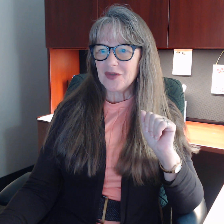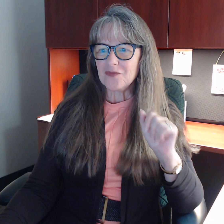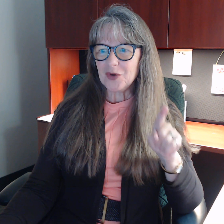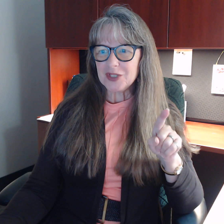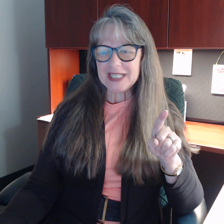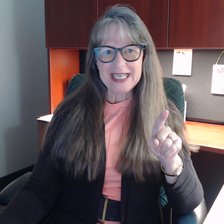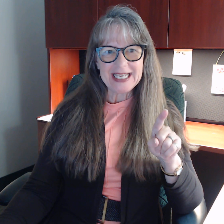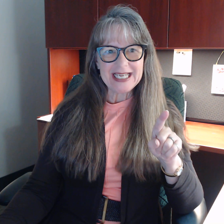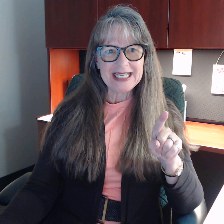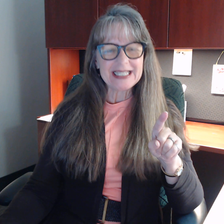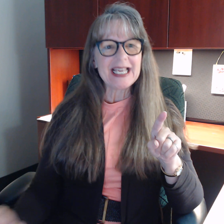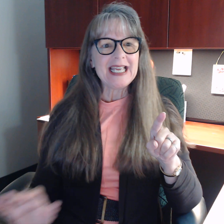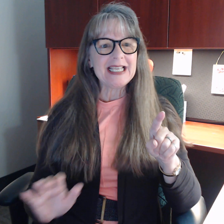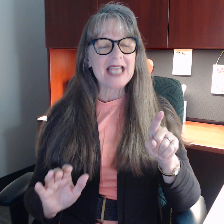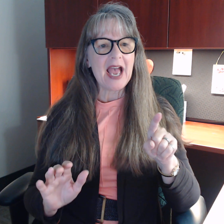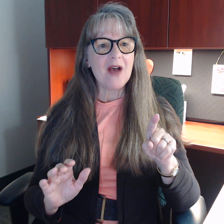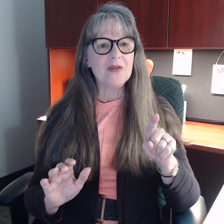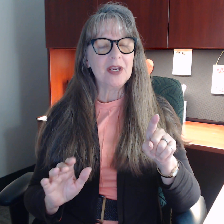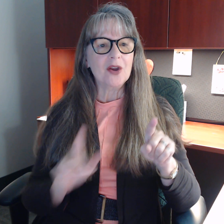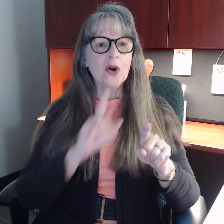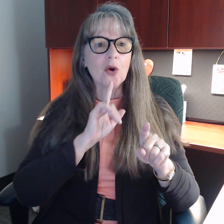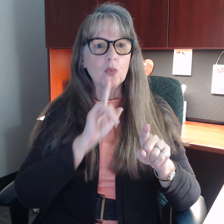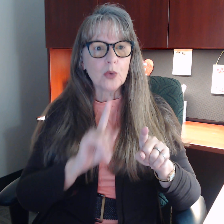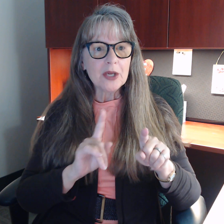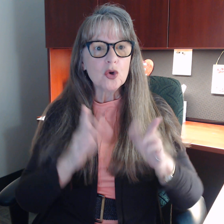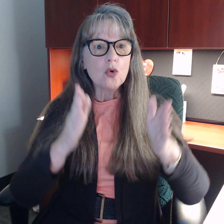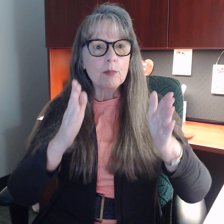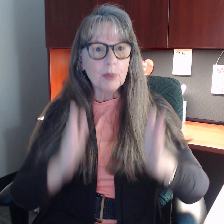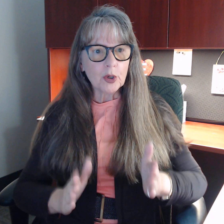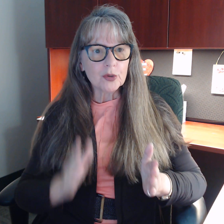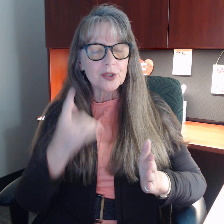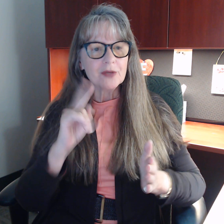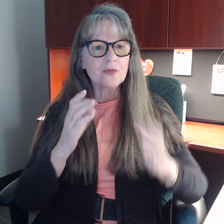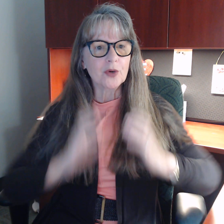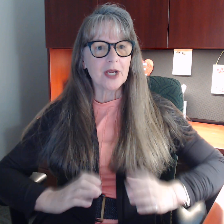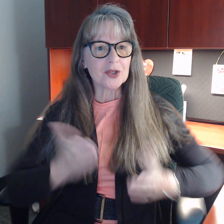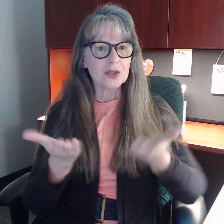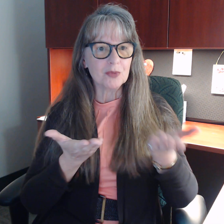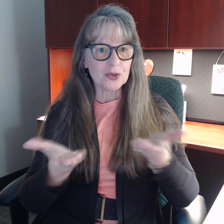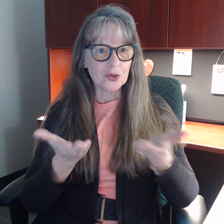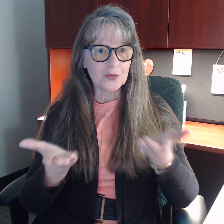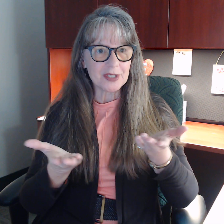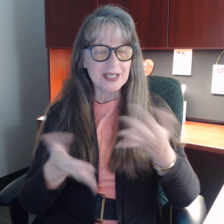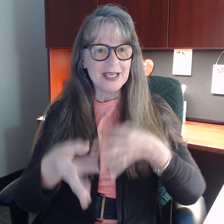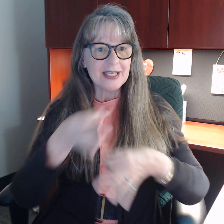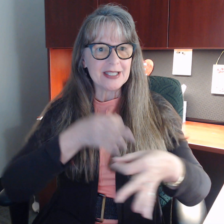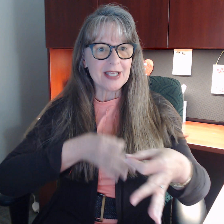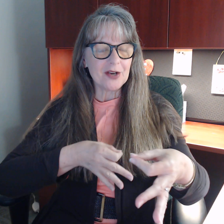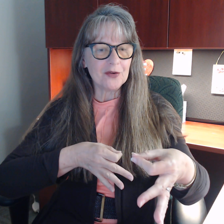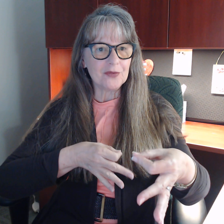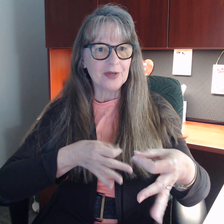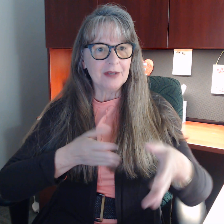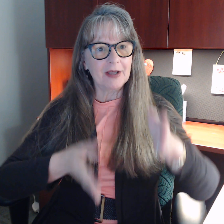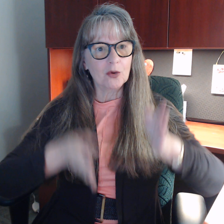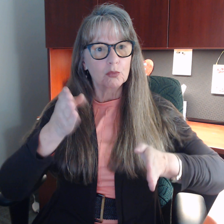first thing is having a real person for customer service instead of like a